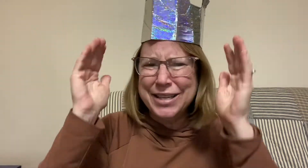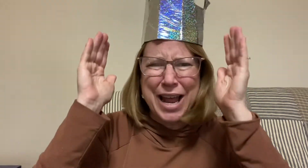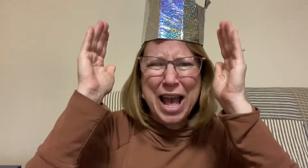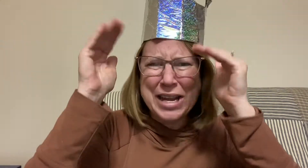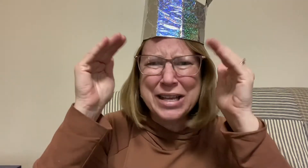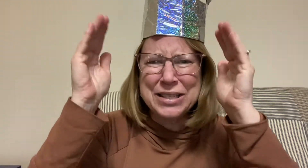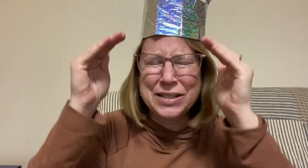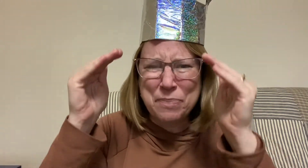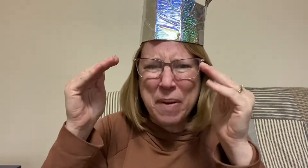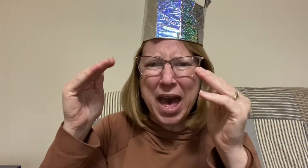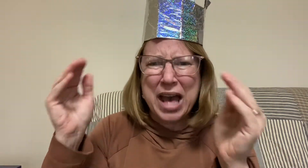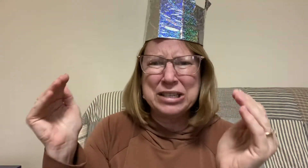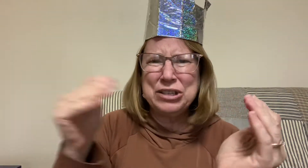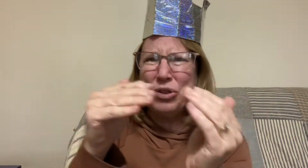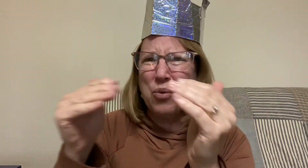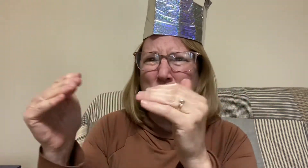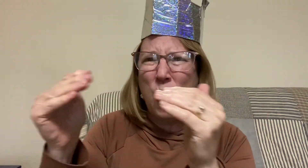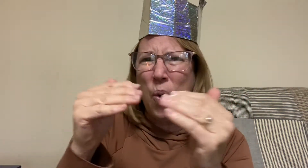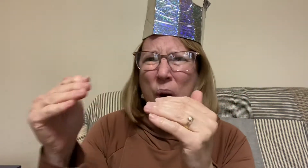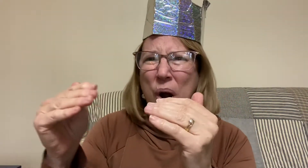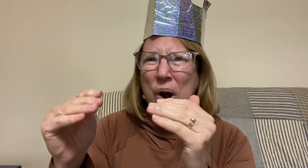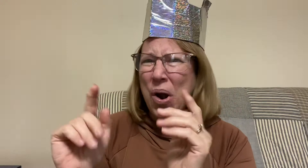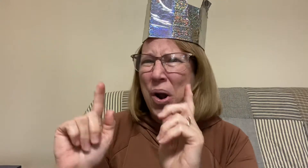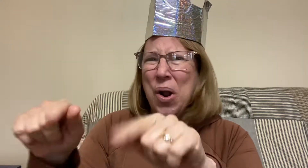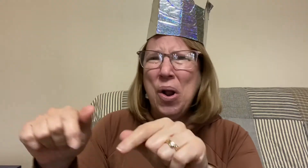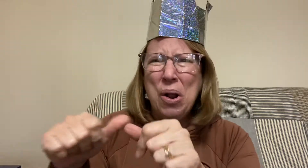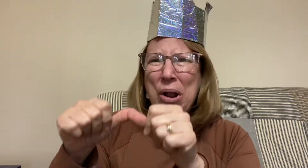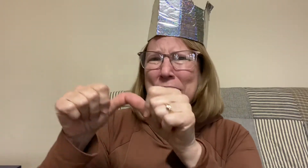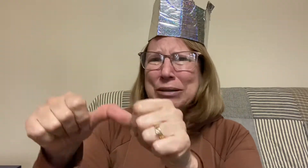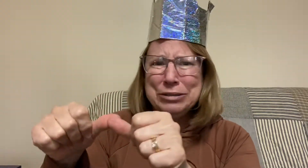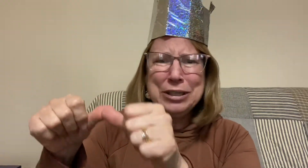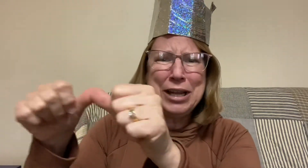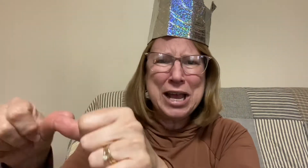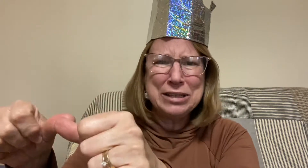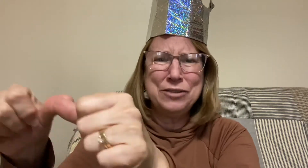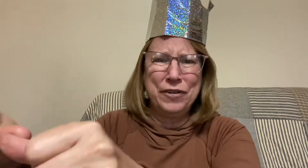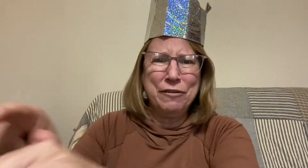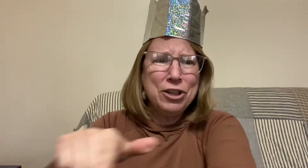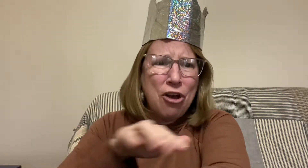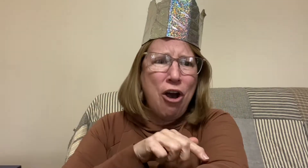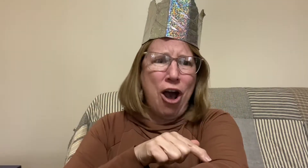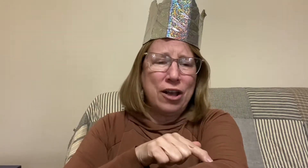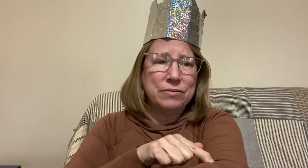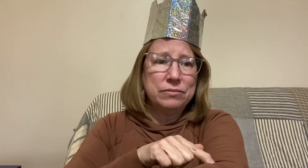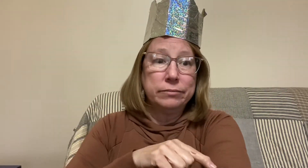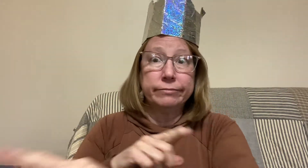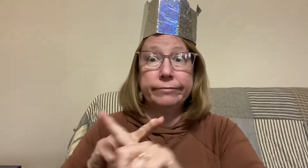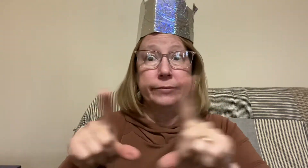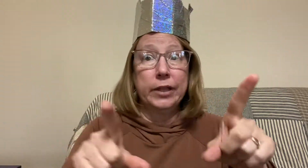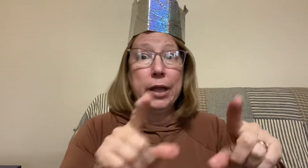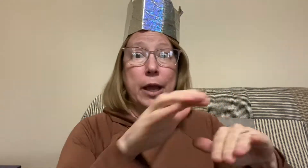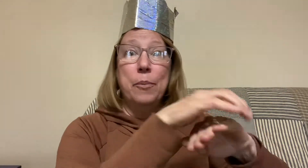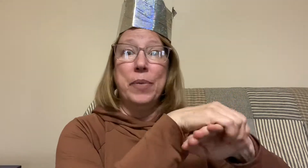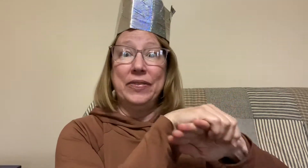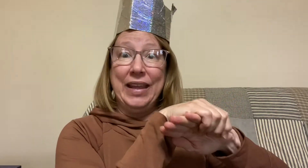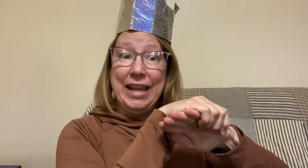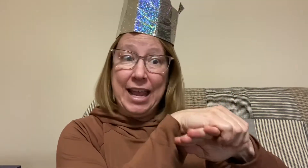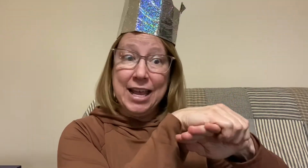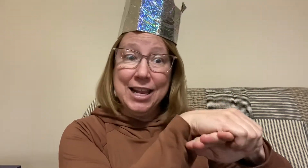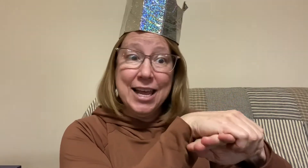not expect the war to last very long. But the